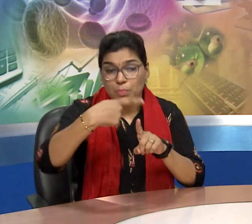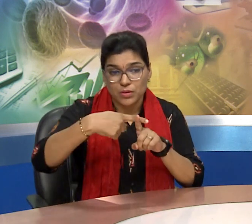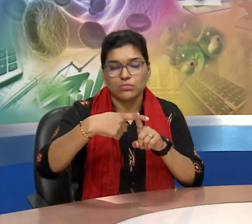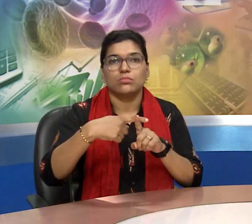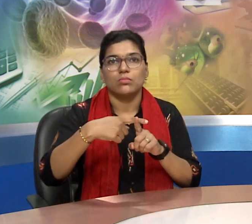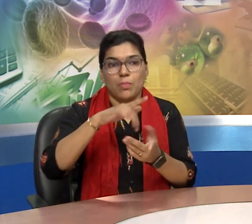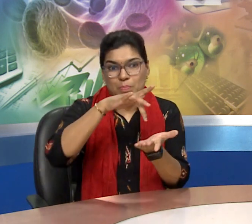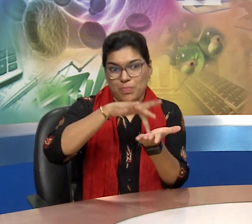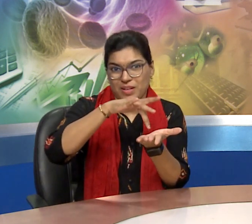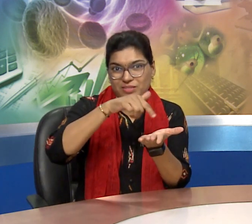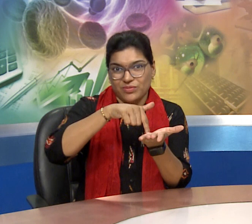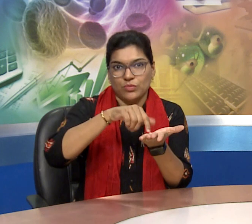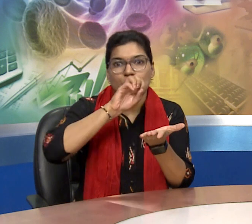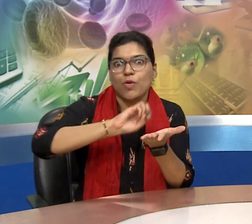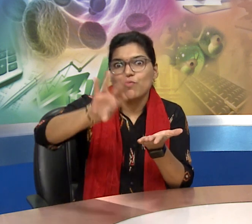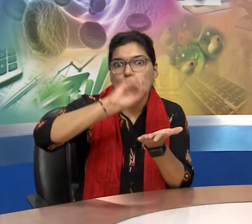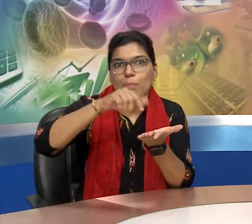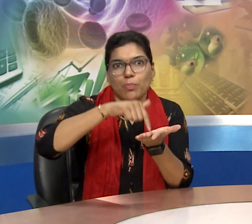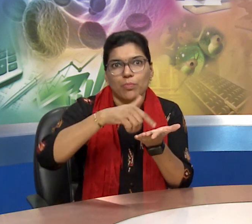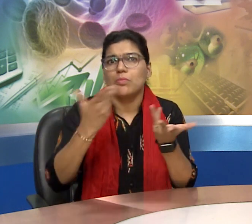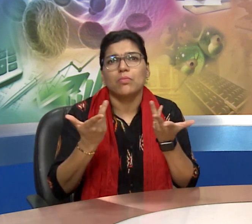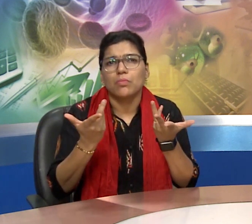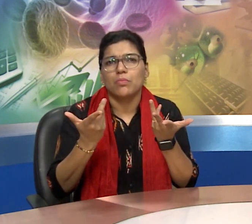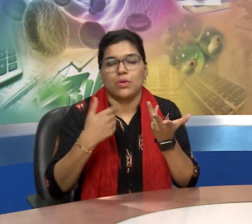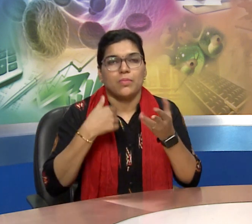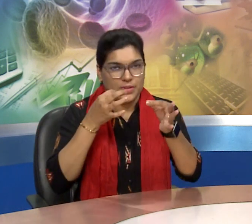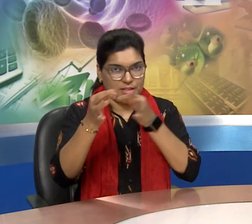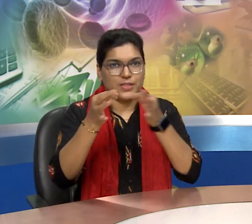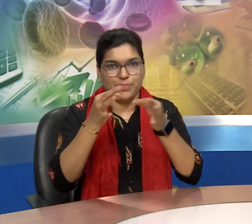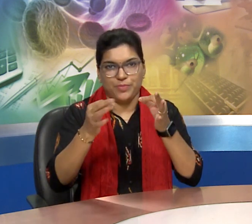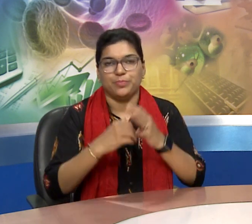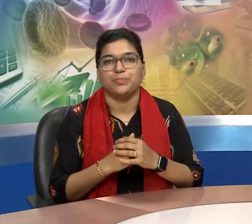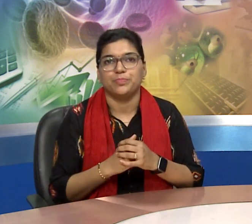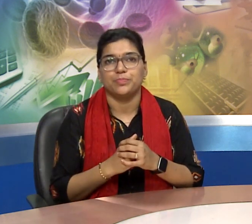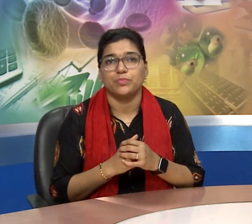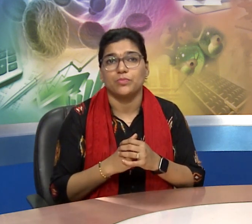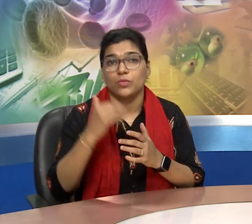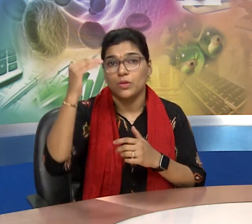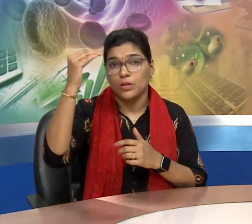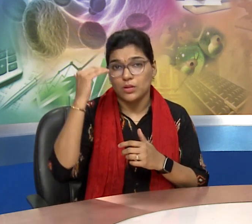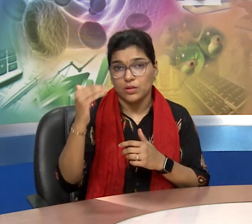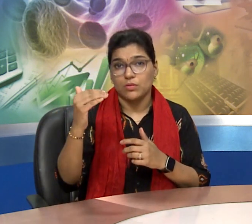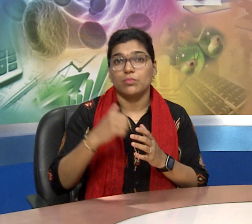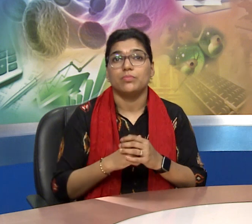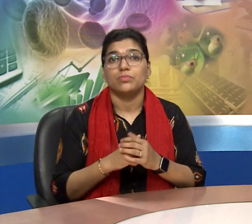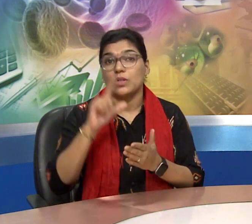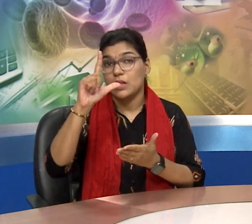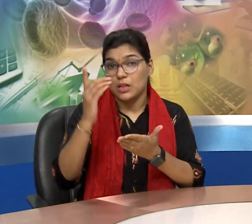the areas of activities of libraries and of information center.